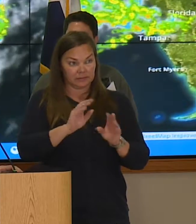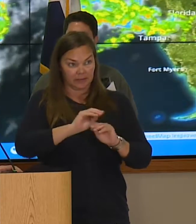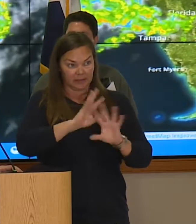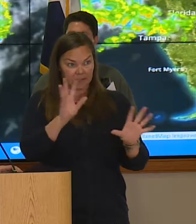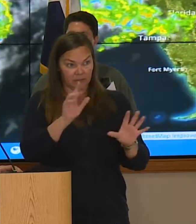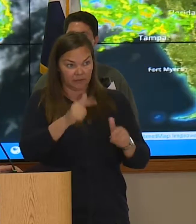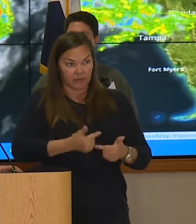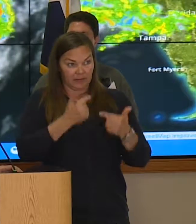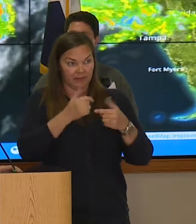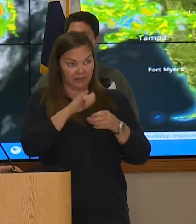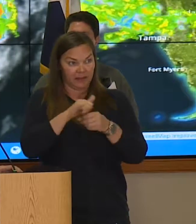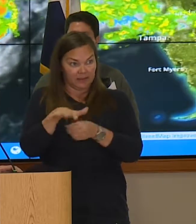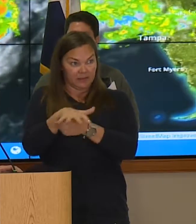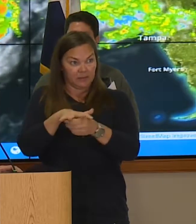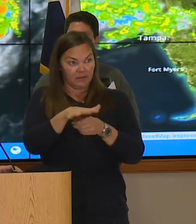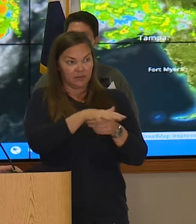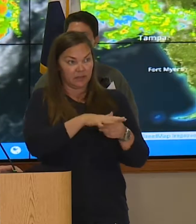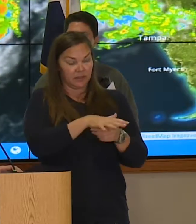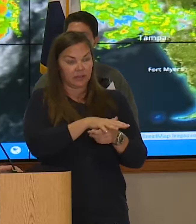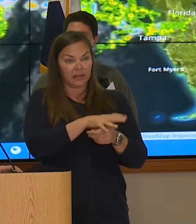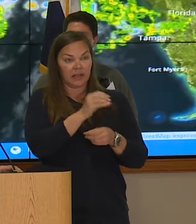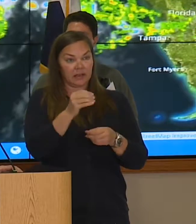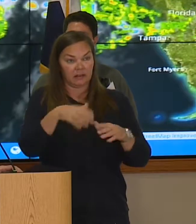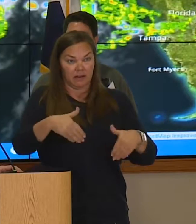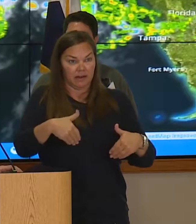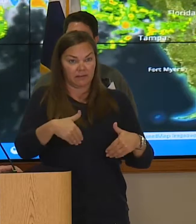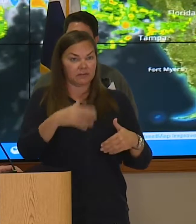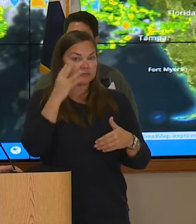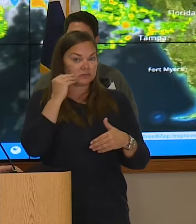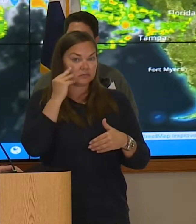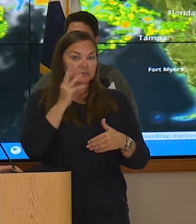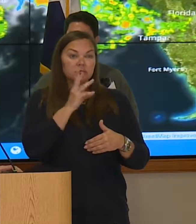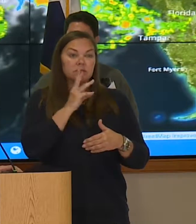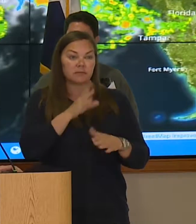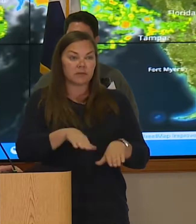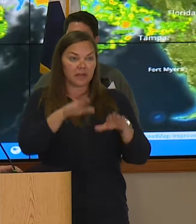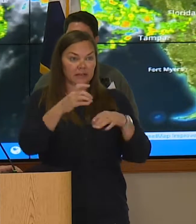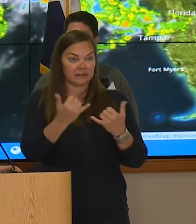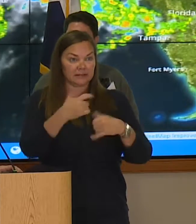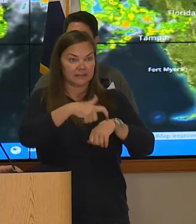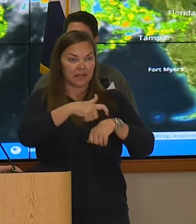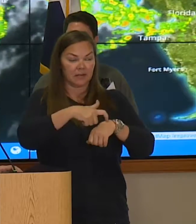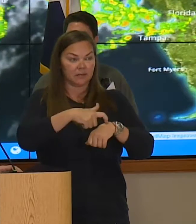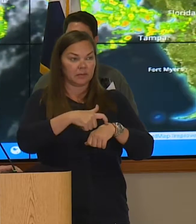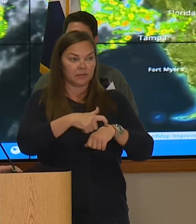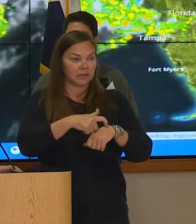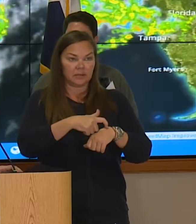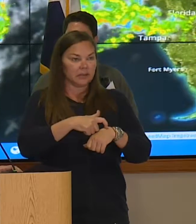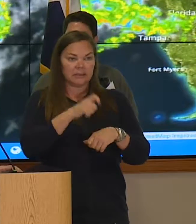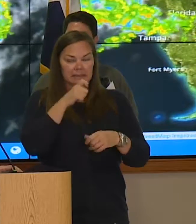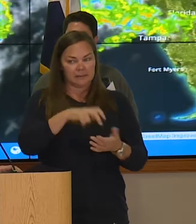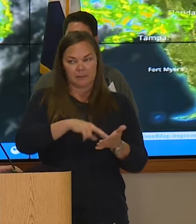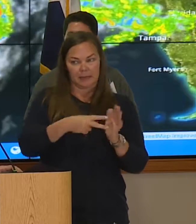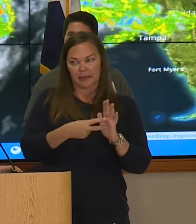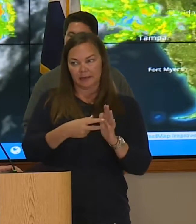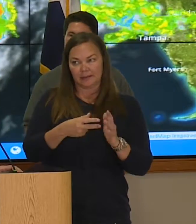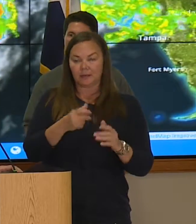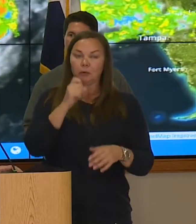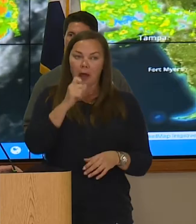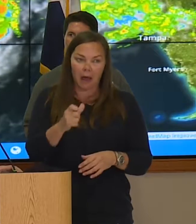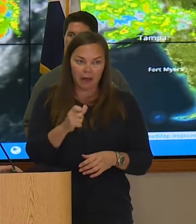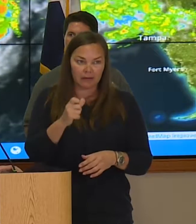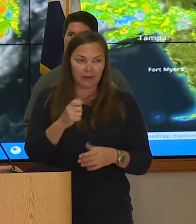if you live in those subdivisions and you are not experiencing flooding at this time, That does not mean you will